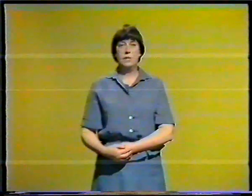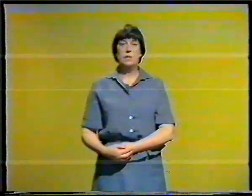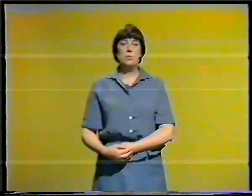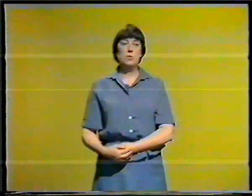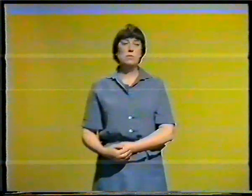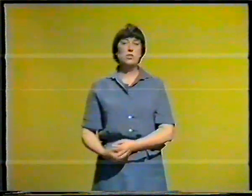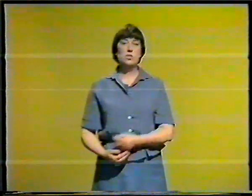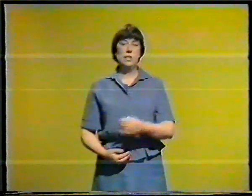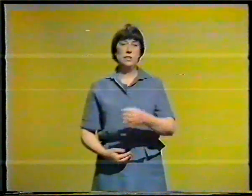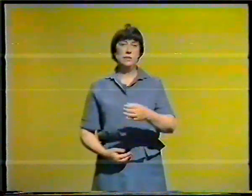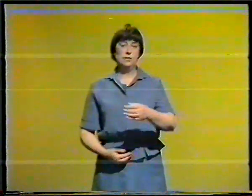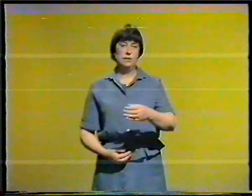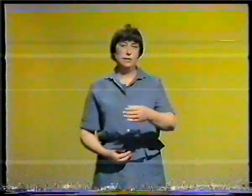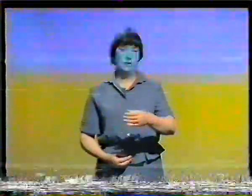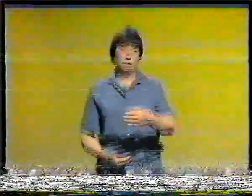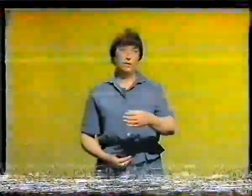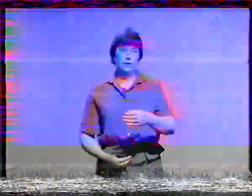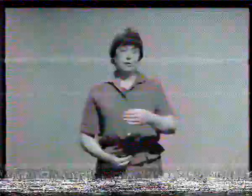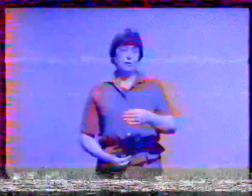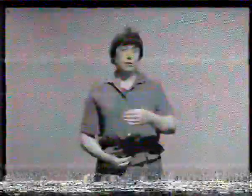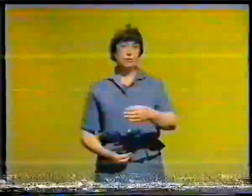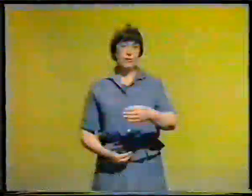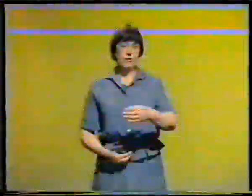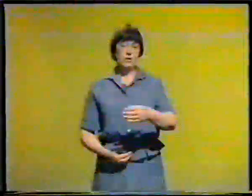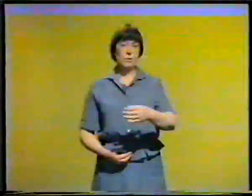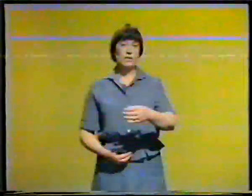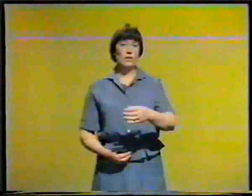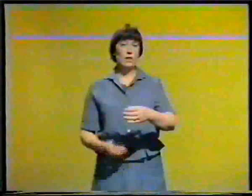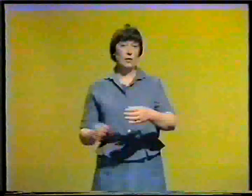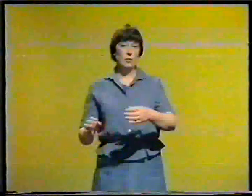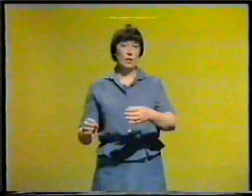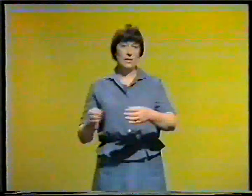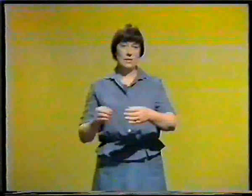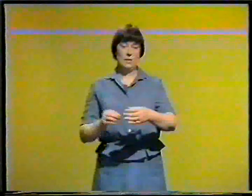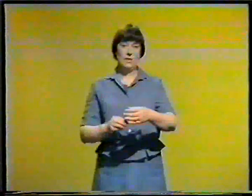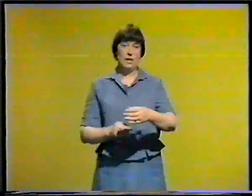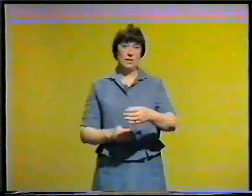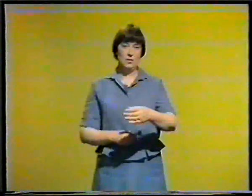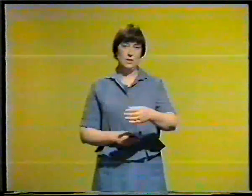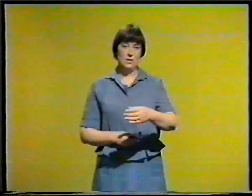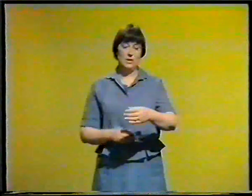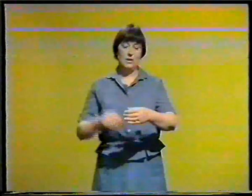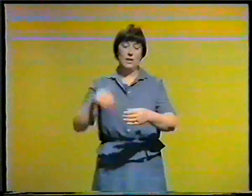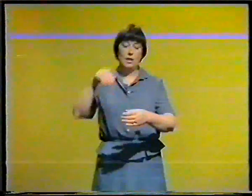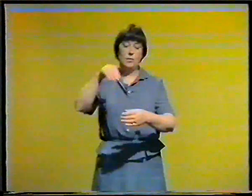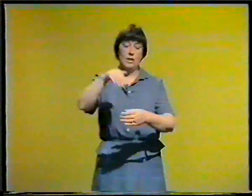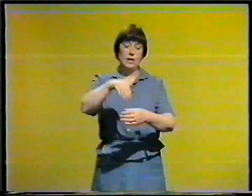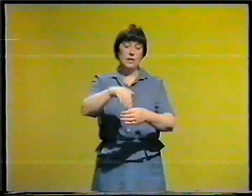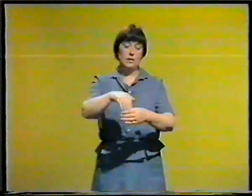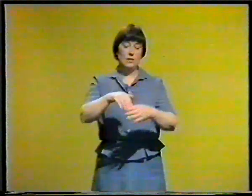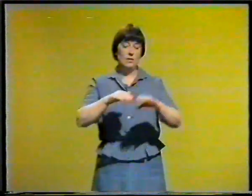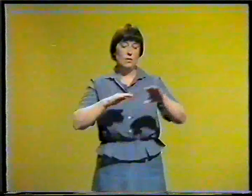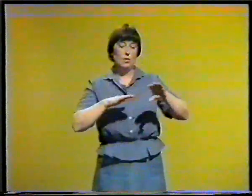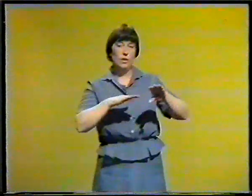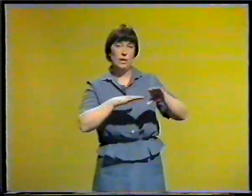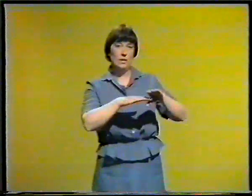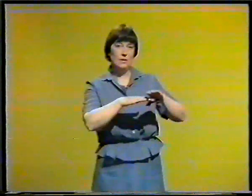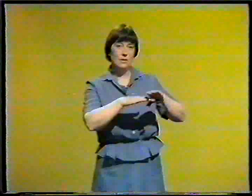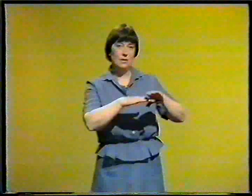The preposition in, there are two versions depending on how you place something into it. It can be in or in,